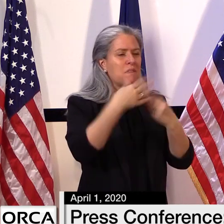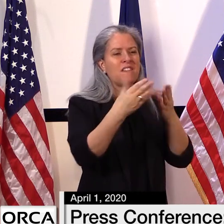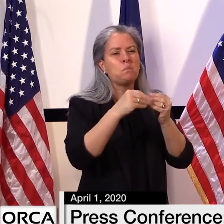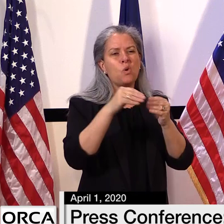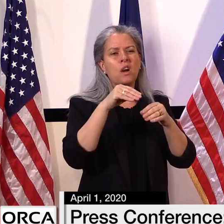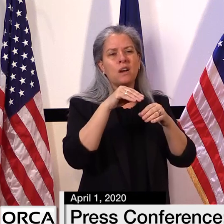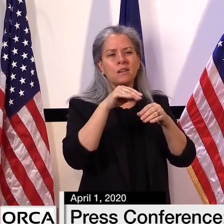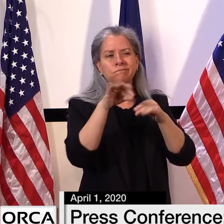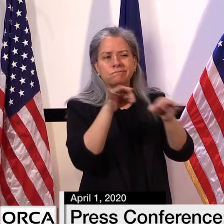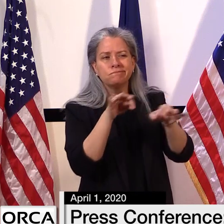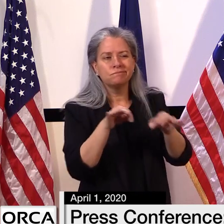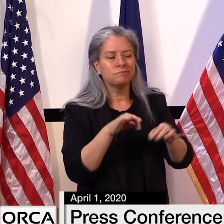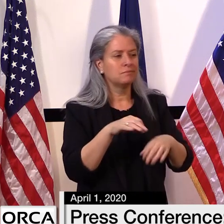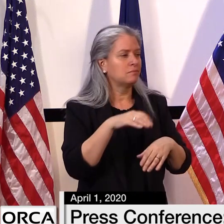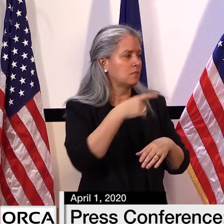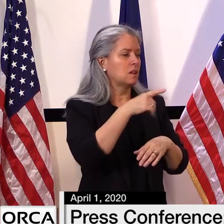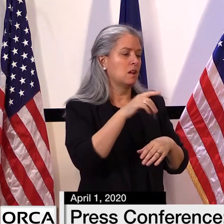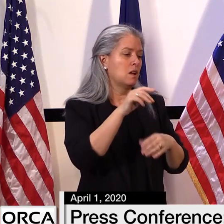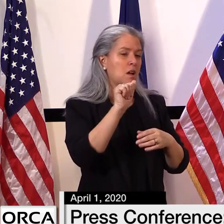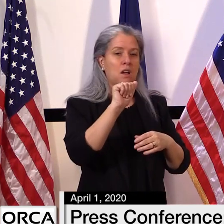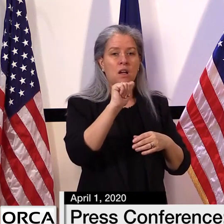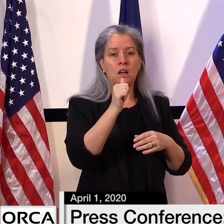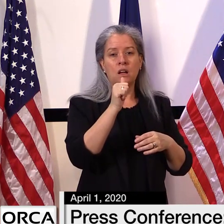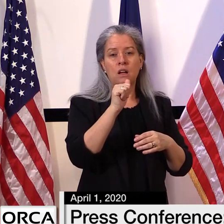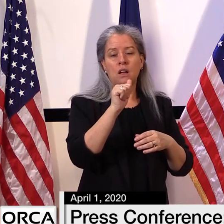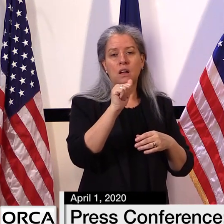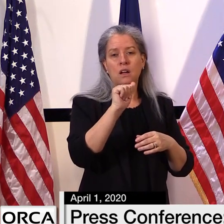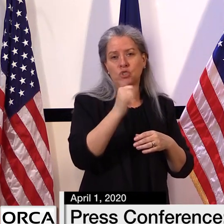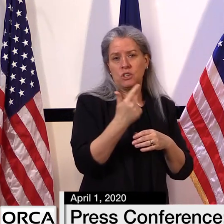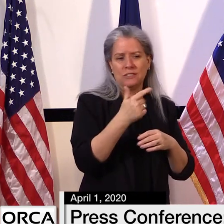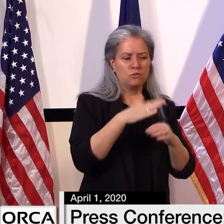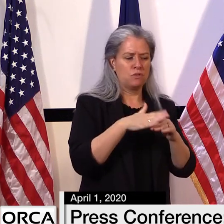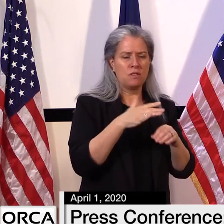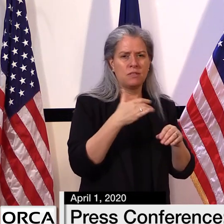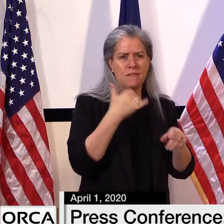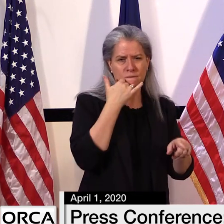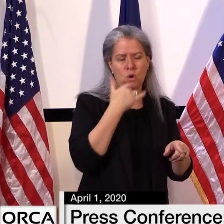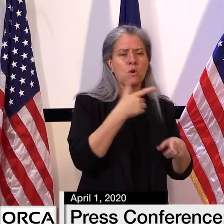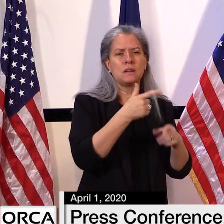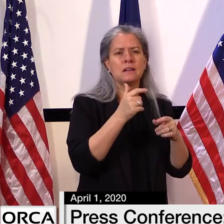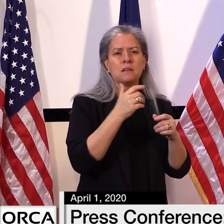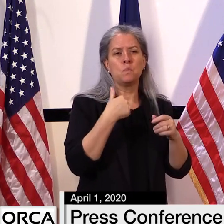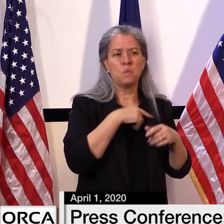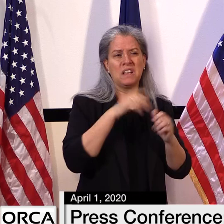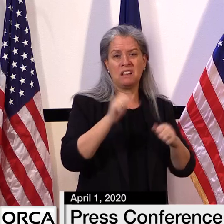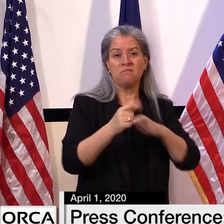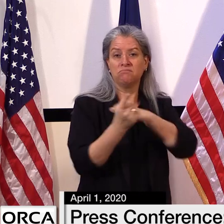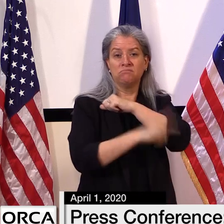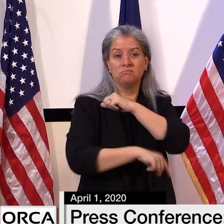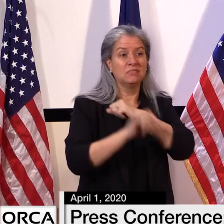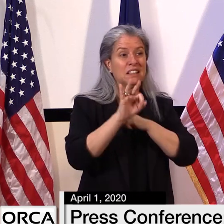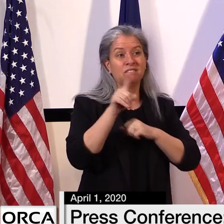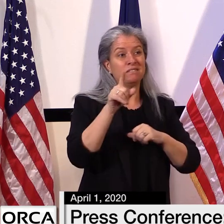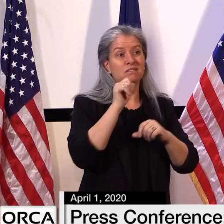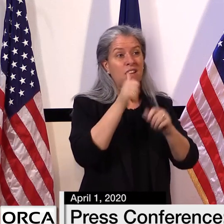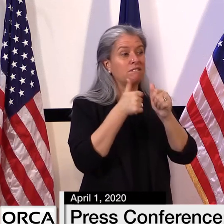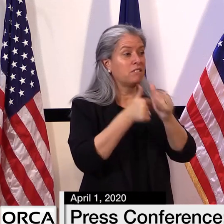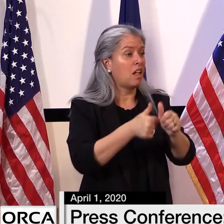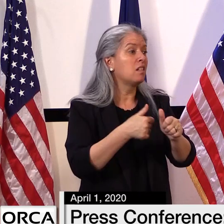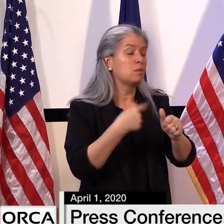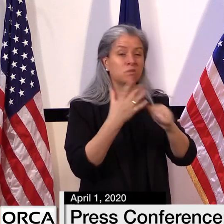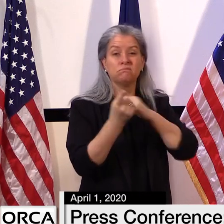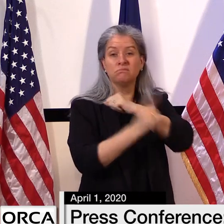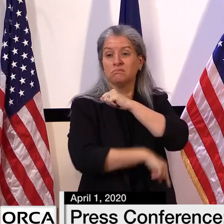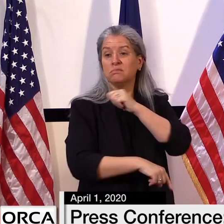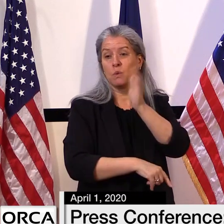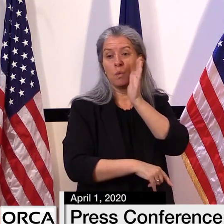had the Attorney General here. There is enforcement action that could take place if somebody avoids that, the